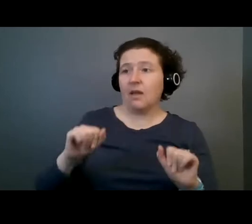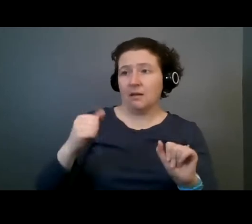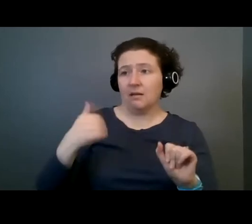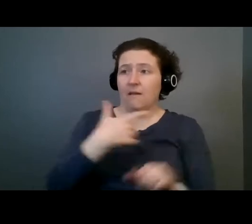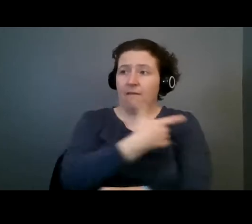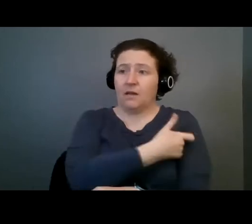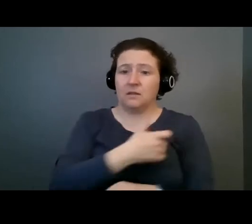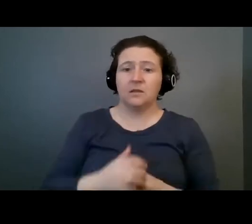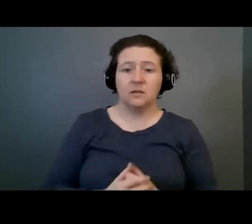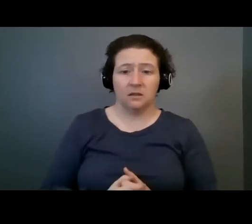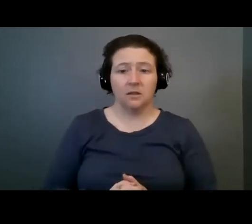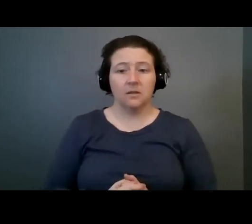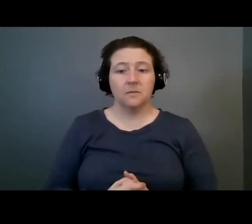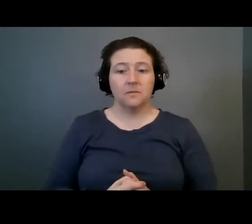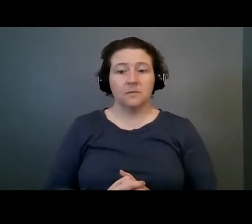time.